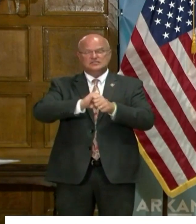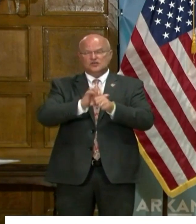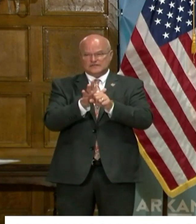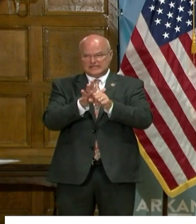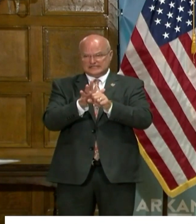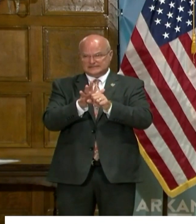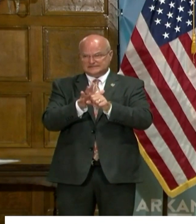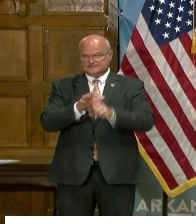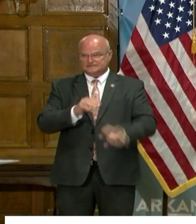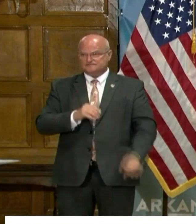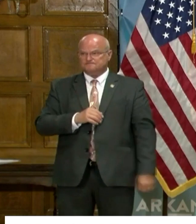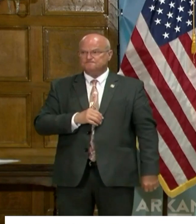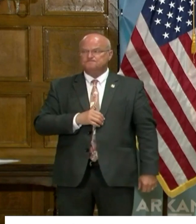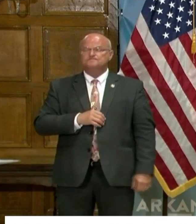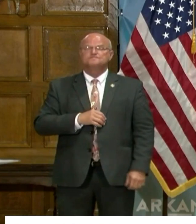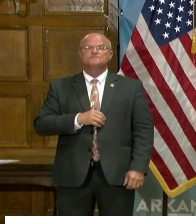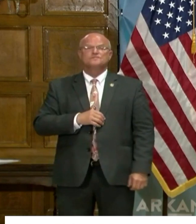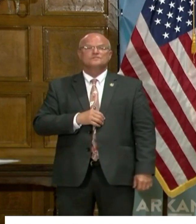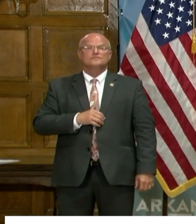COVID-19.